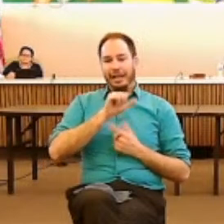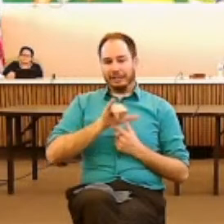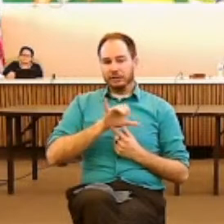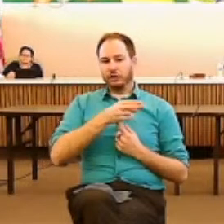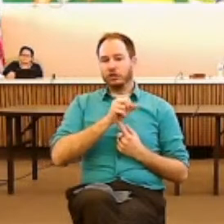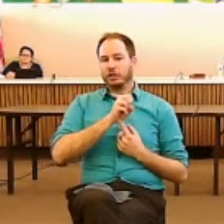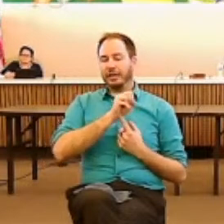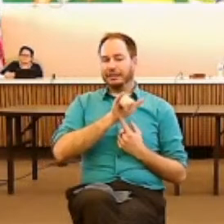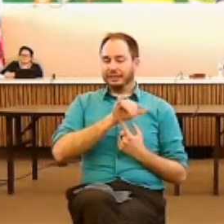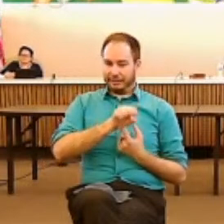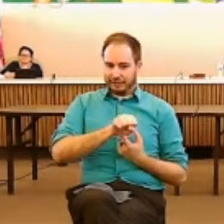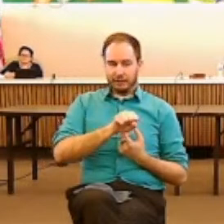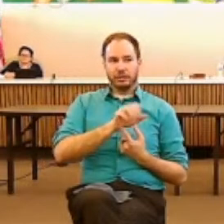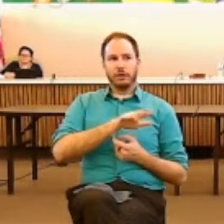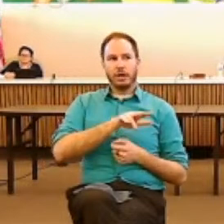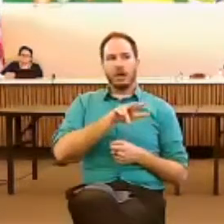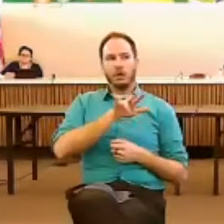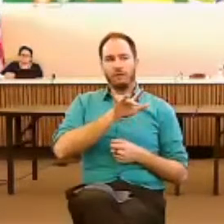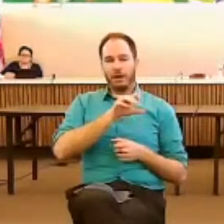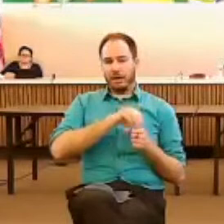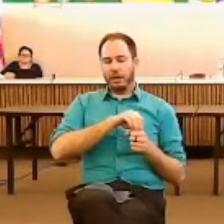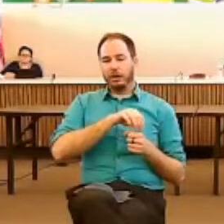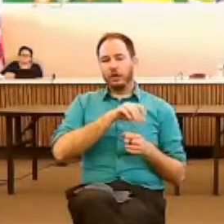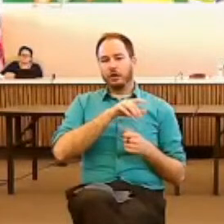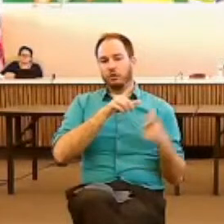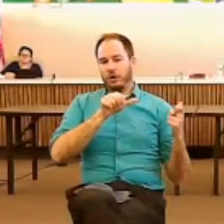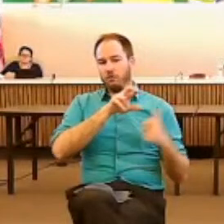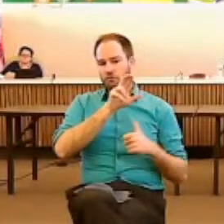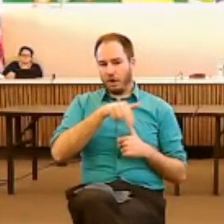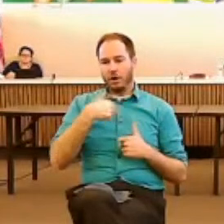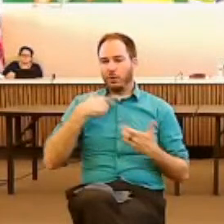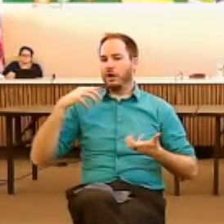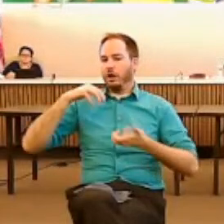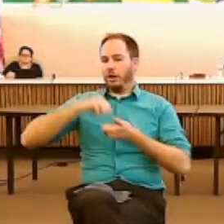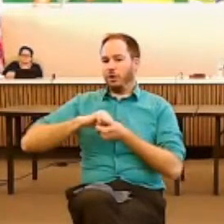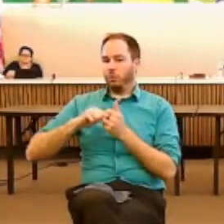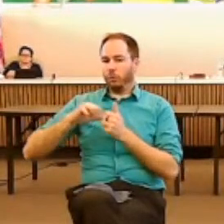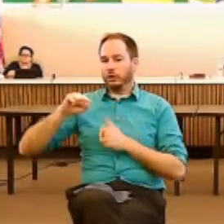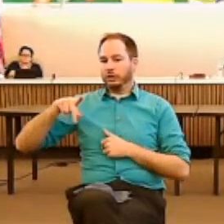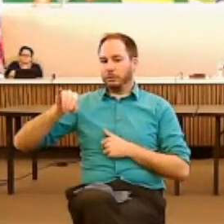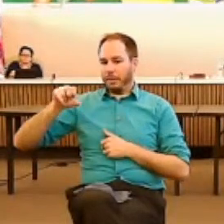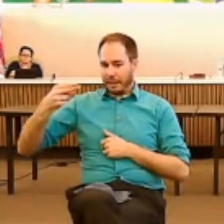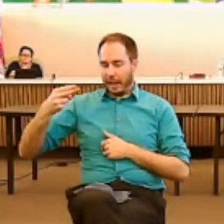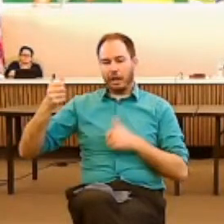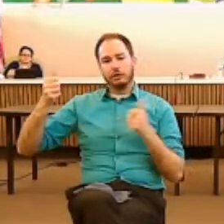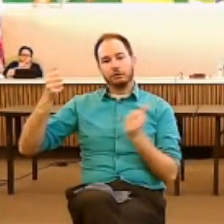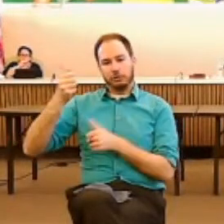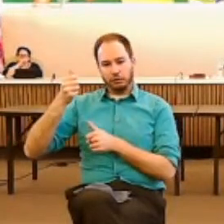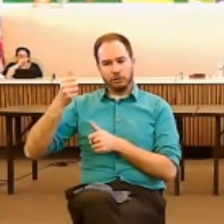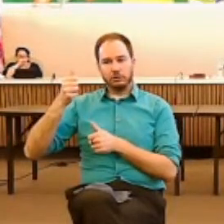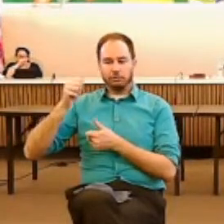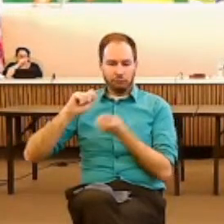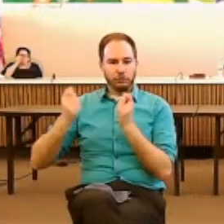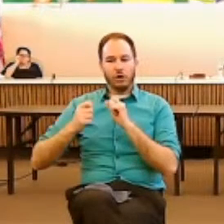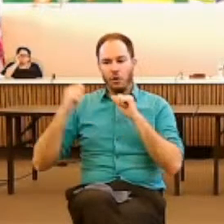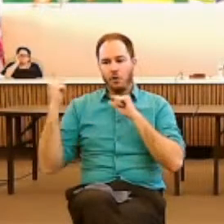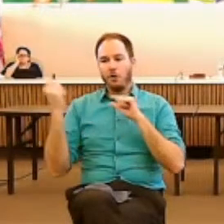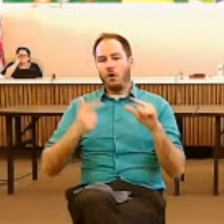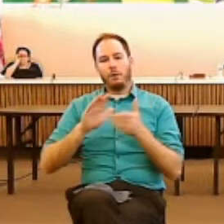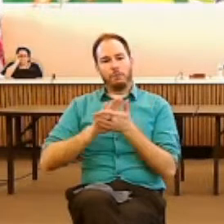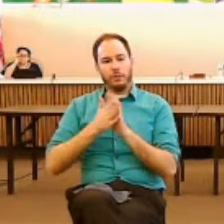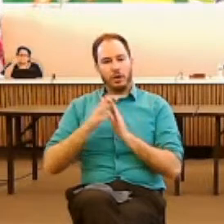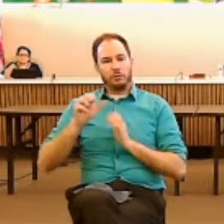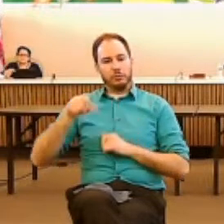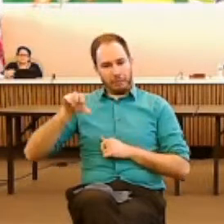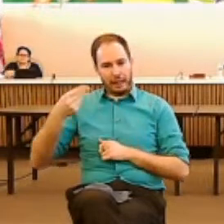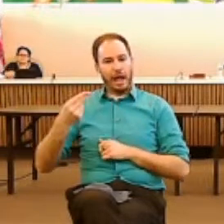locations in the greater Rochester area. We formed a relationship with Splash Car Wash, renaming them all and growing